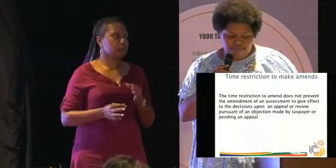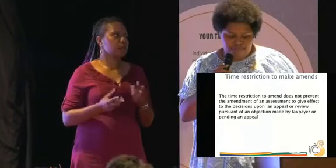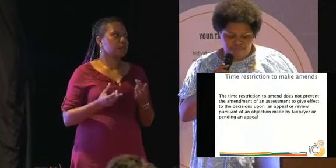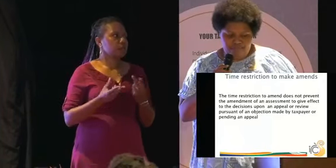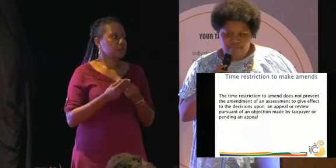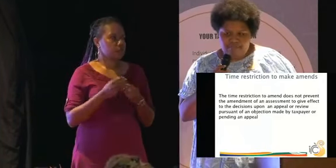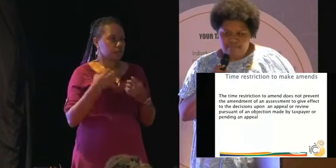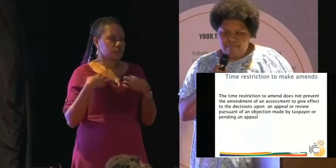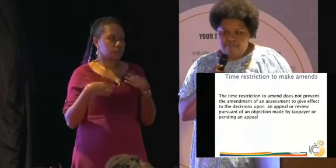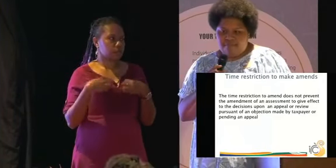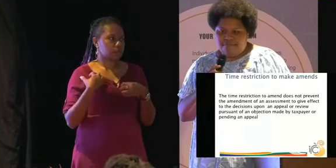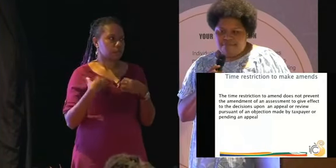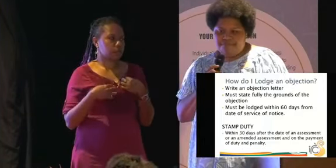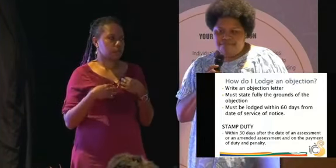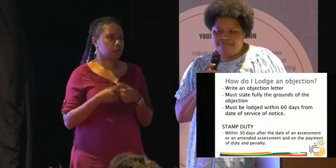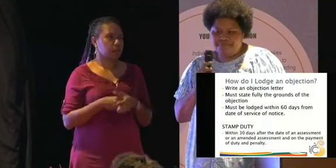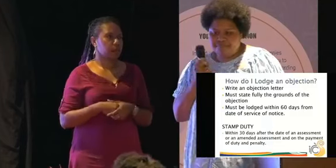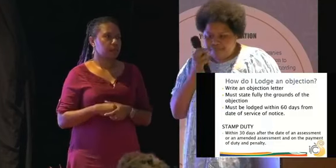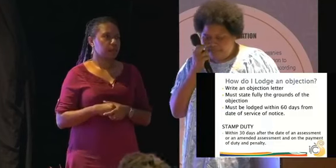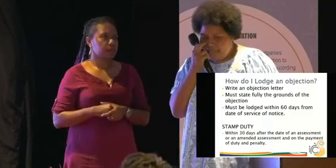tribunal.